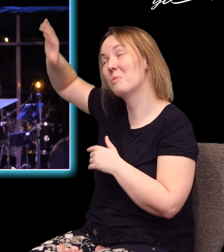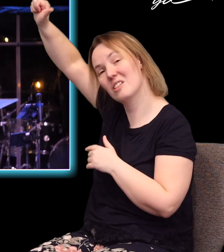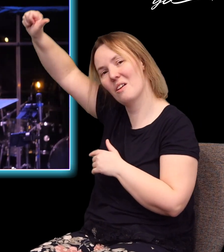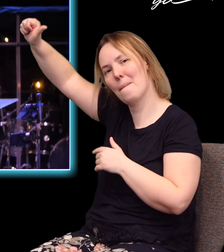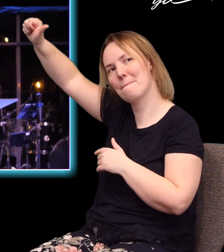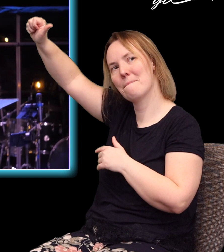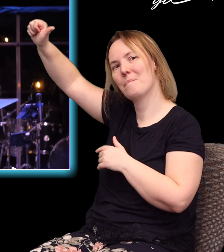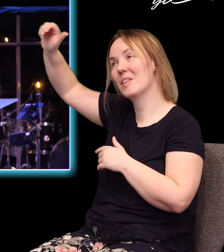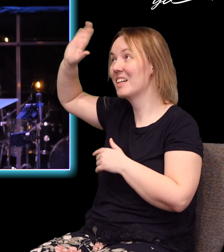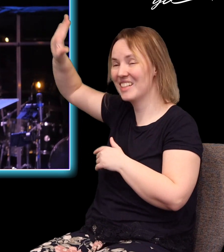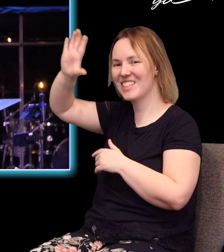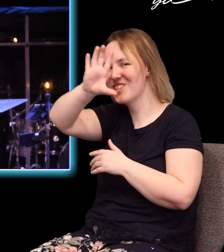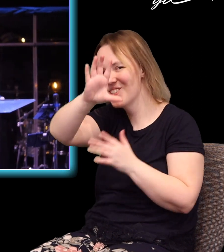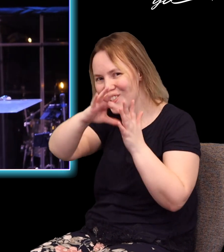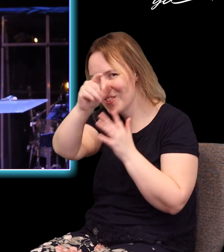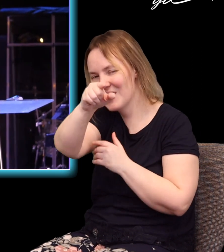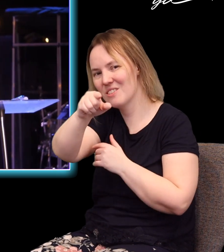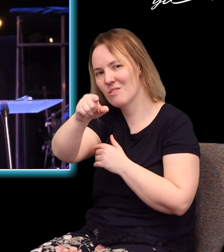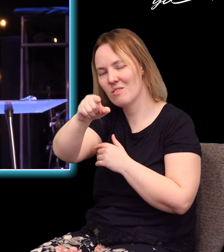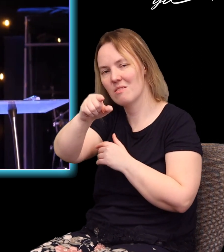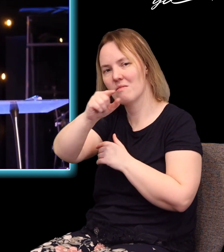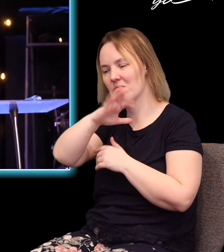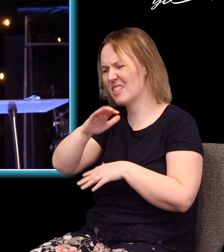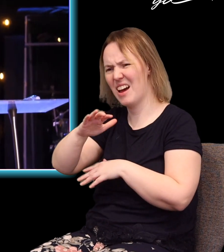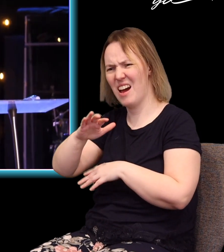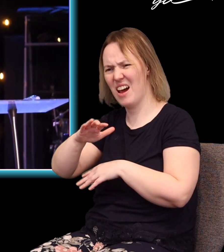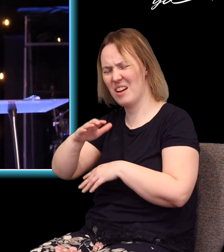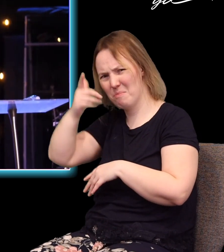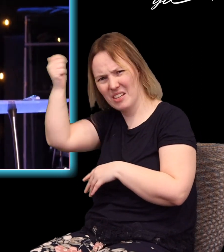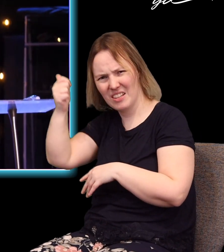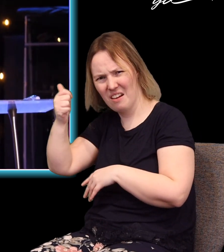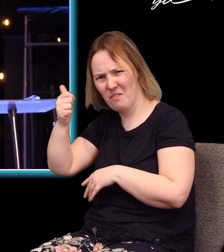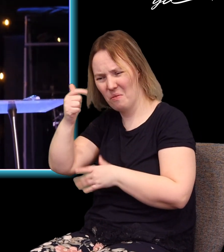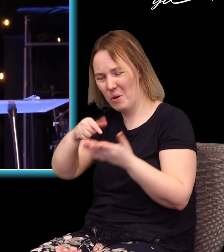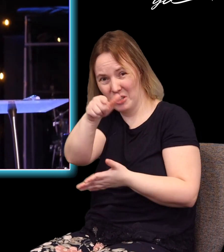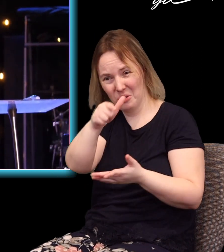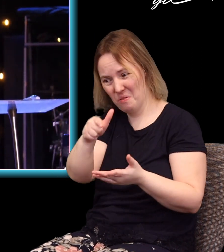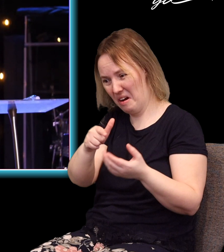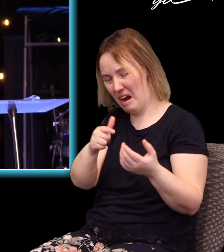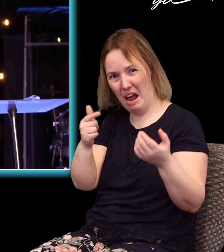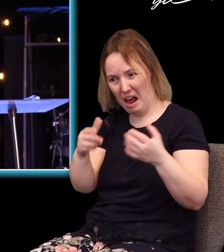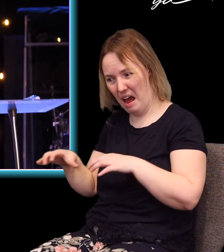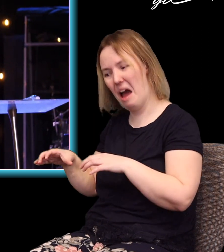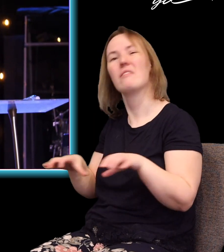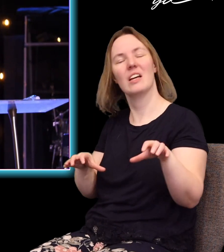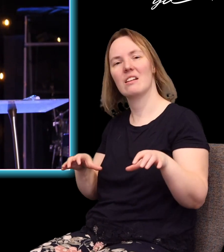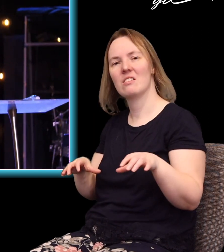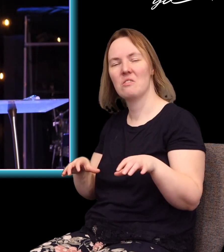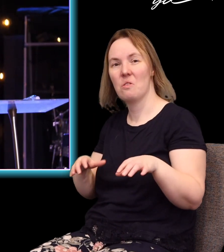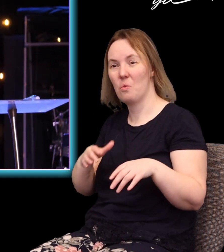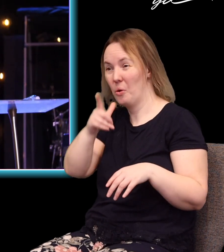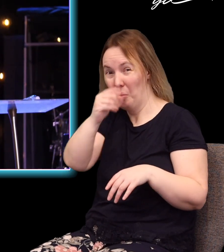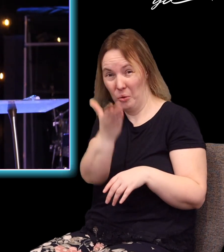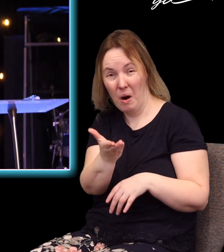own. And his choosing you, get this, was not based upon anything you've done. It's not based upon